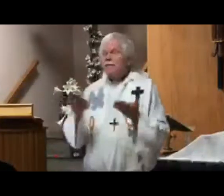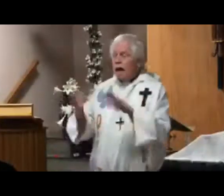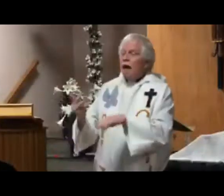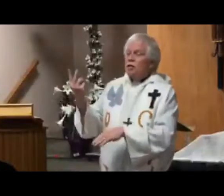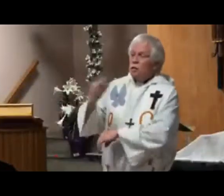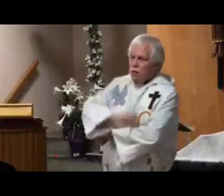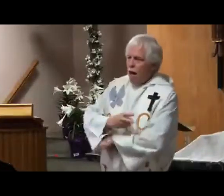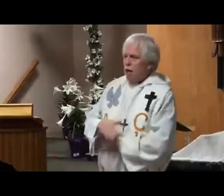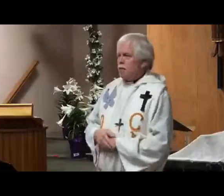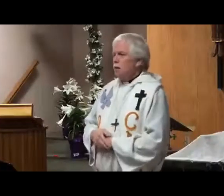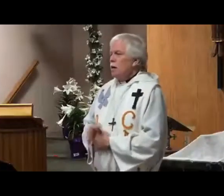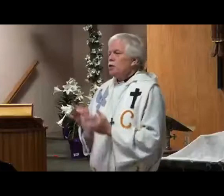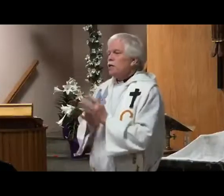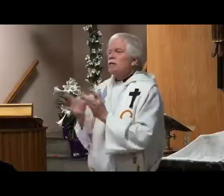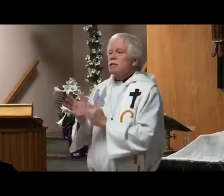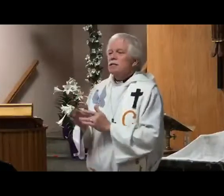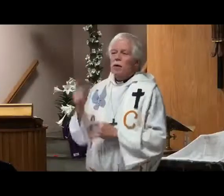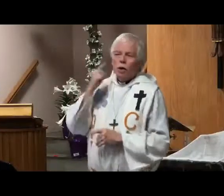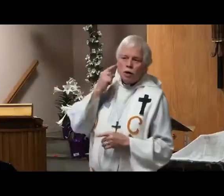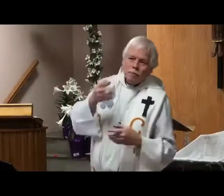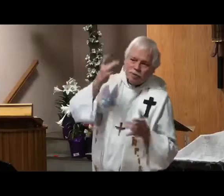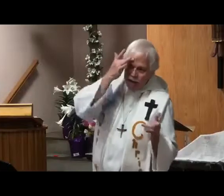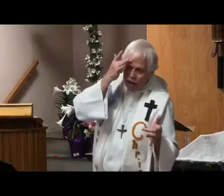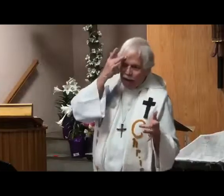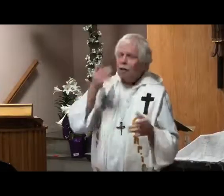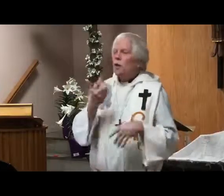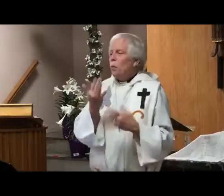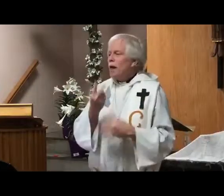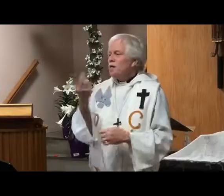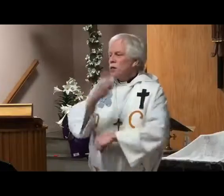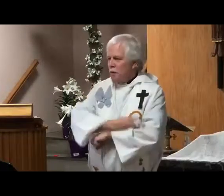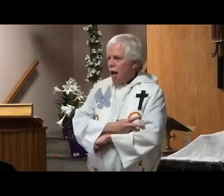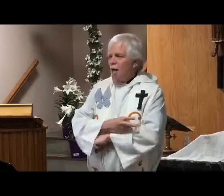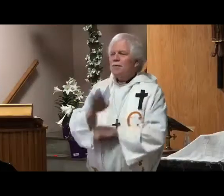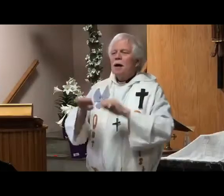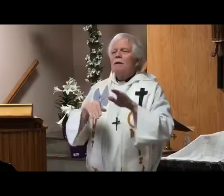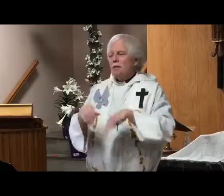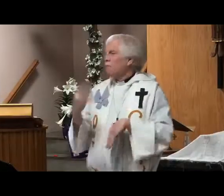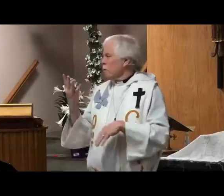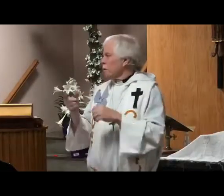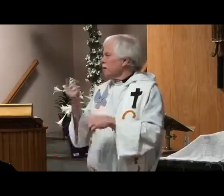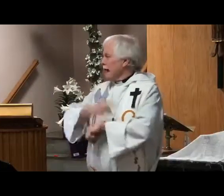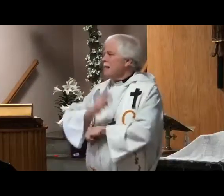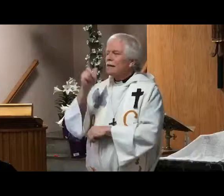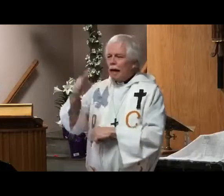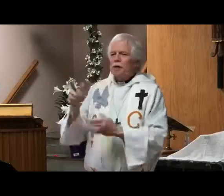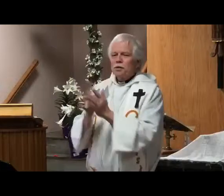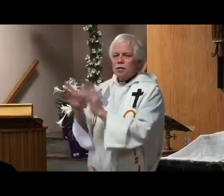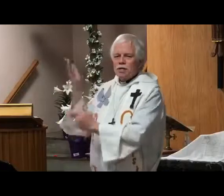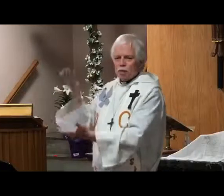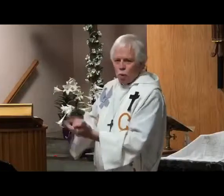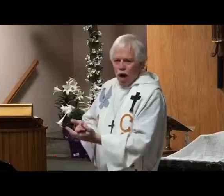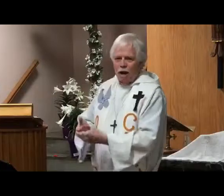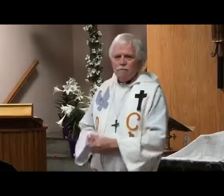He was dead 2 days. Jesus heard he was sick, waited 2 days. So 4 days